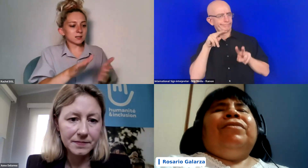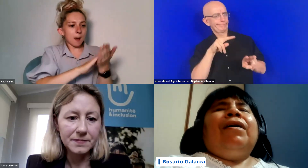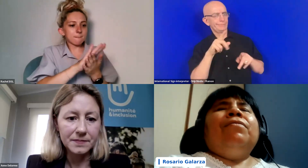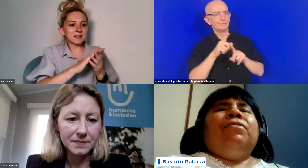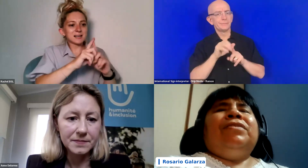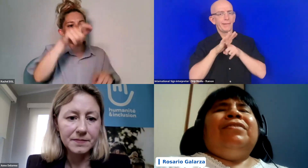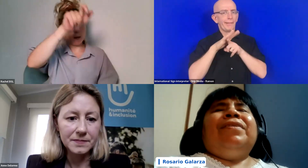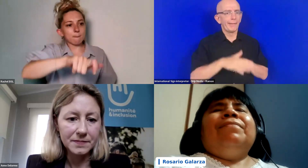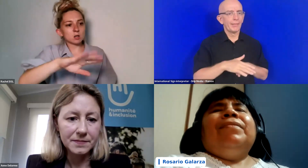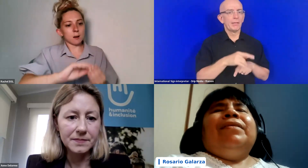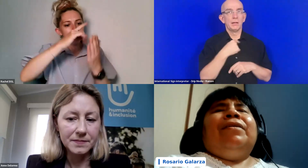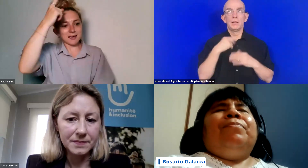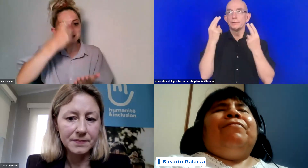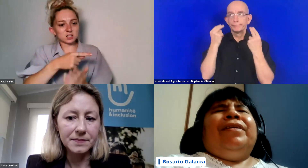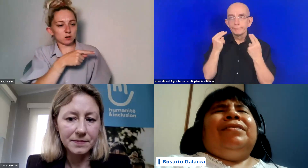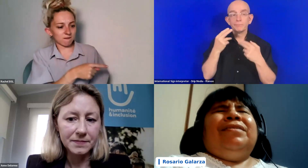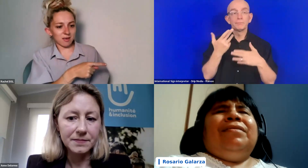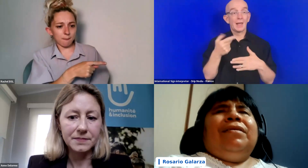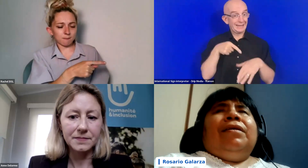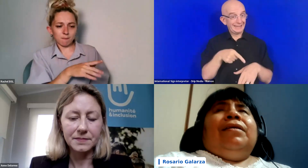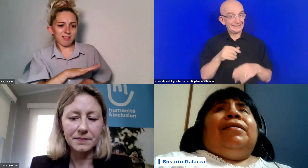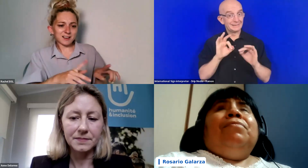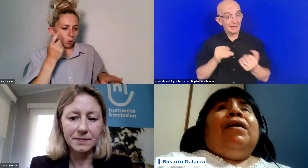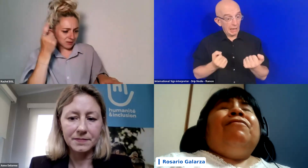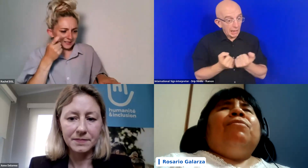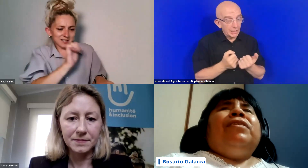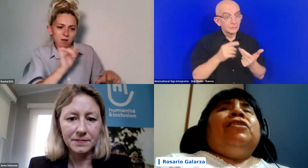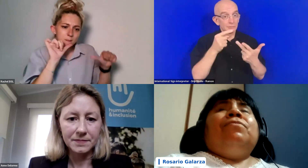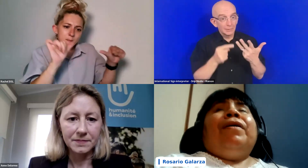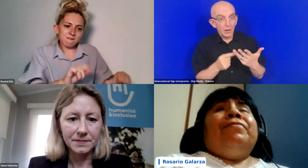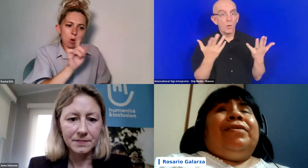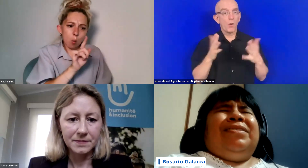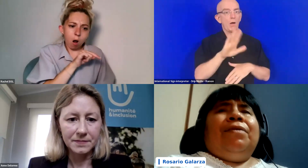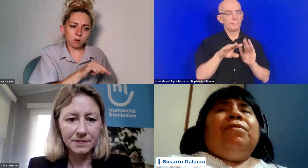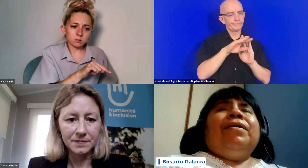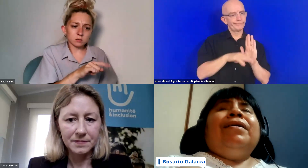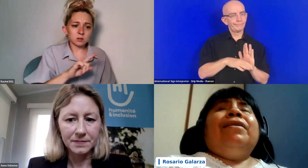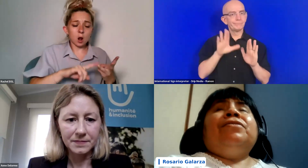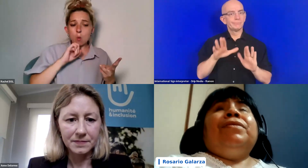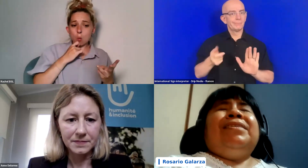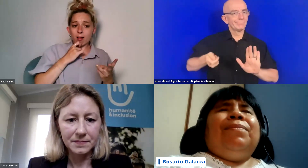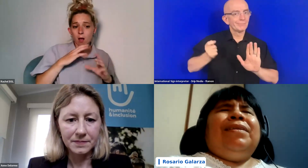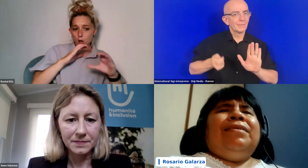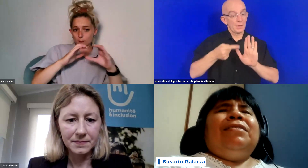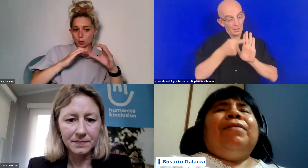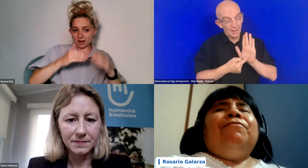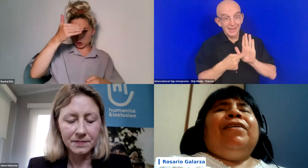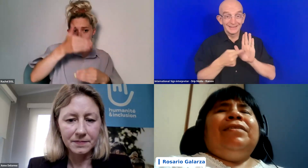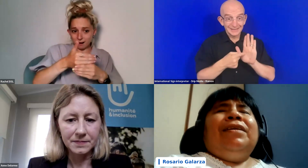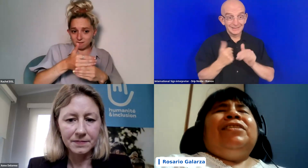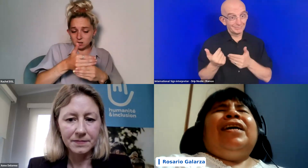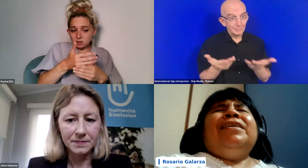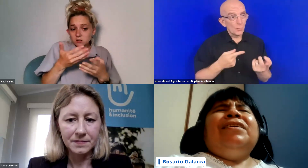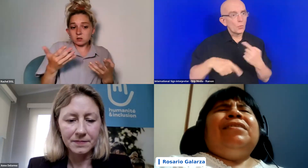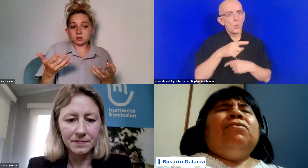behalf without considering their preferences. Then we have communication barriers. Some women and girls with disabilities may